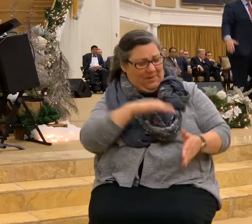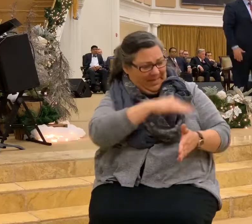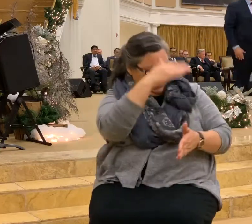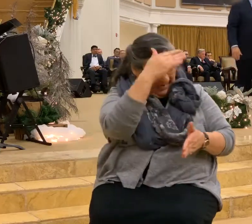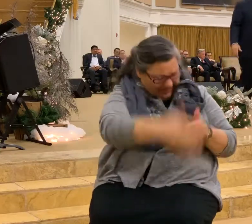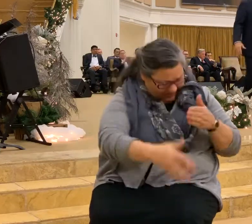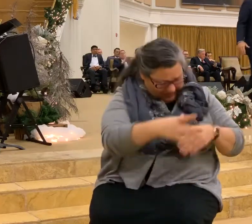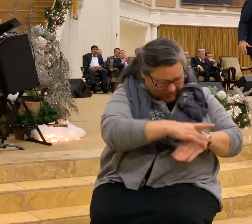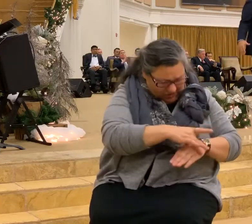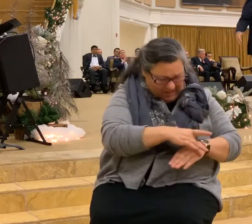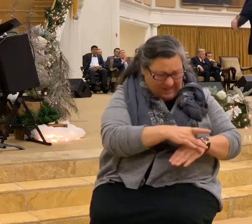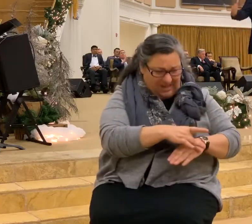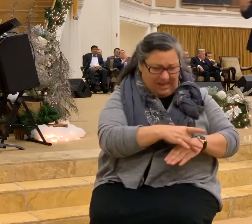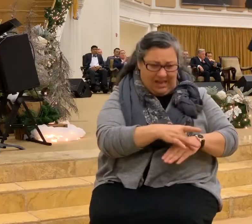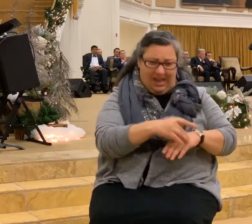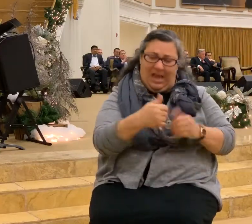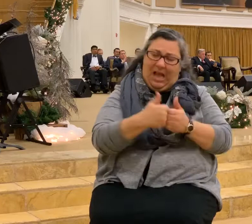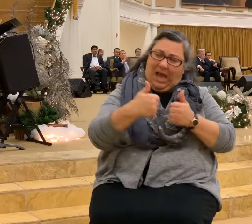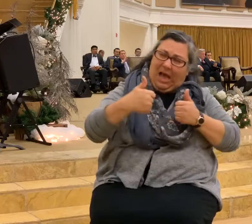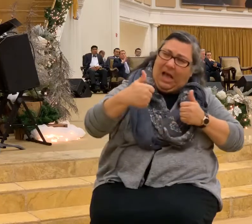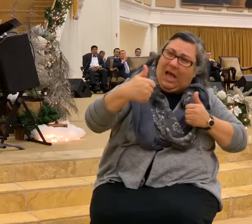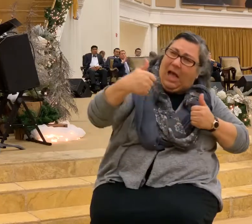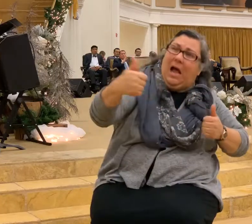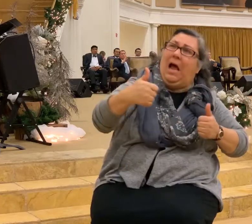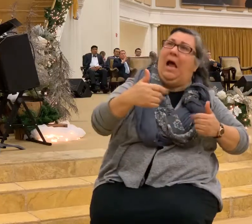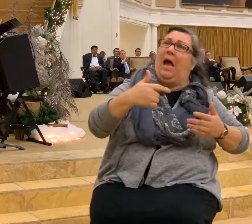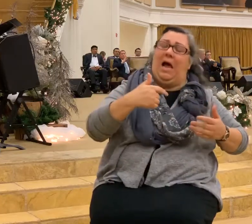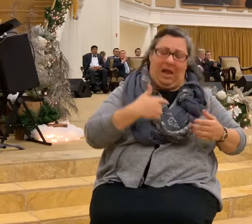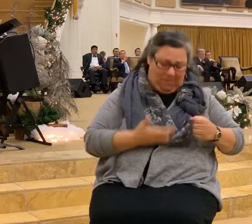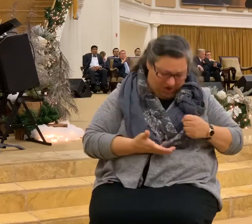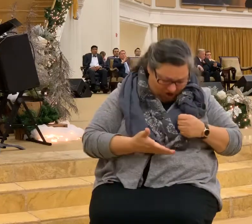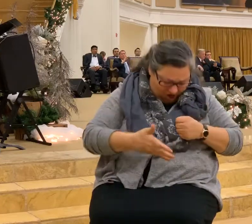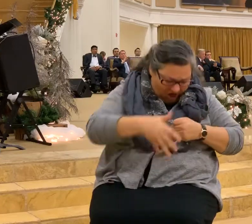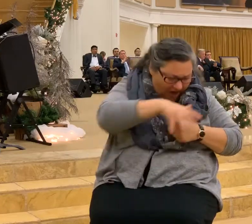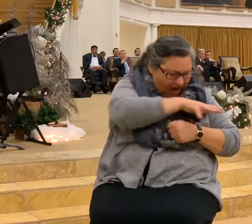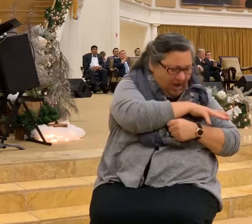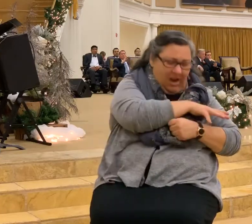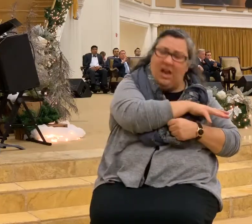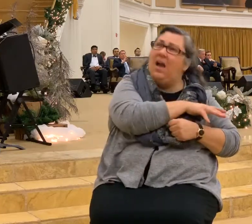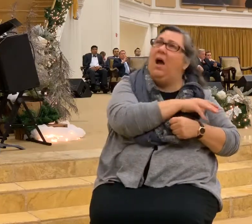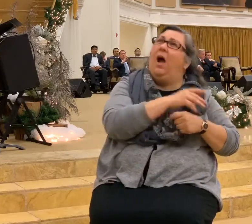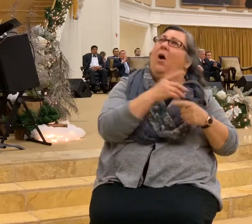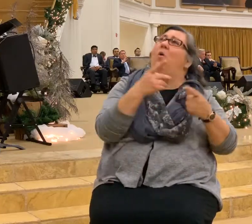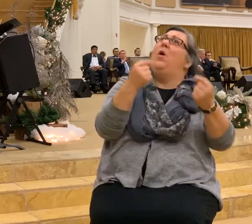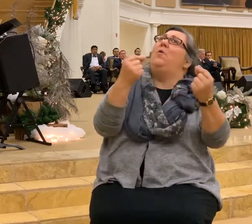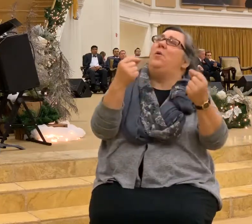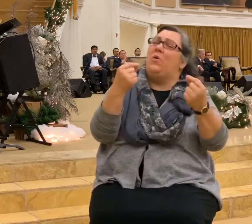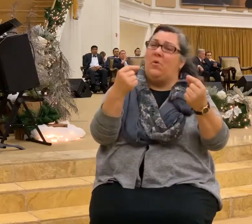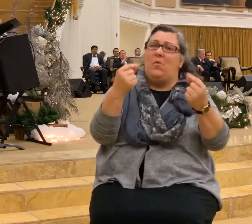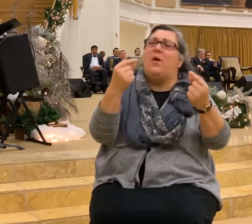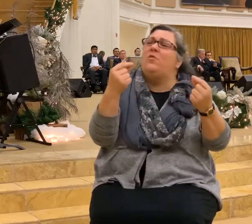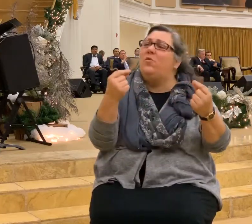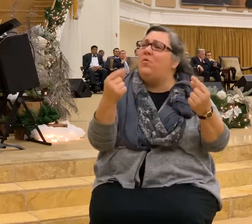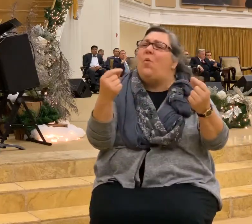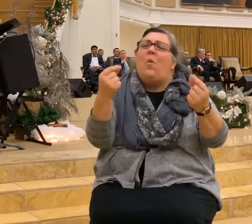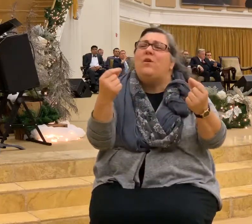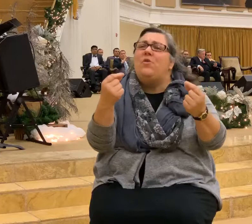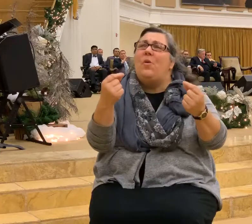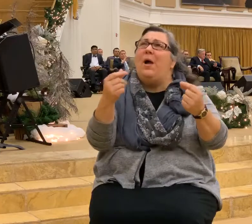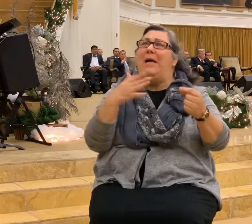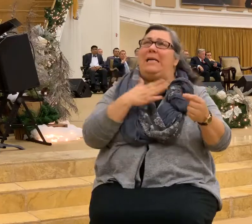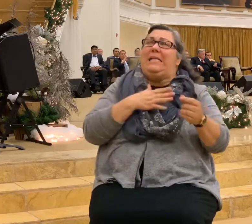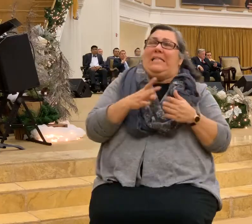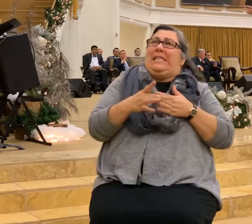earth and my heart has been covered over. But what are you going to do, David? When you lead